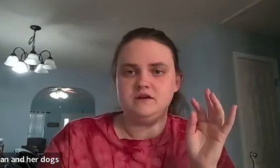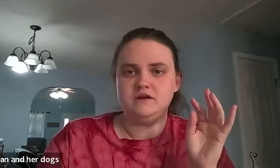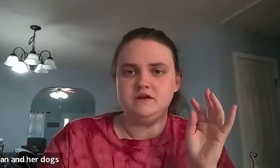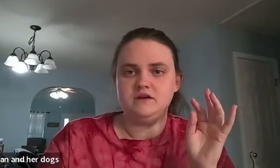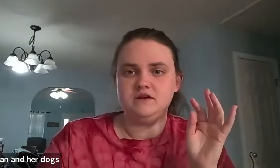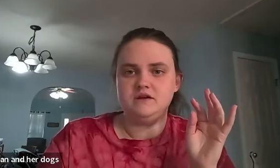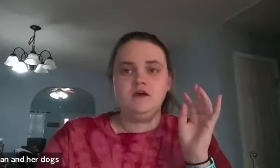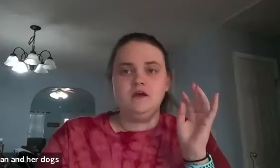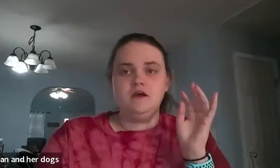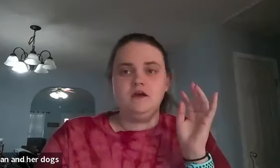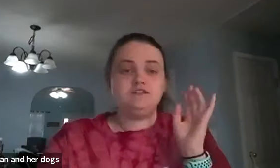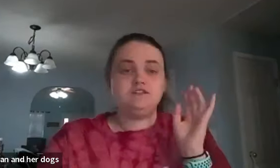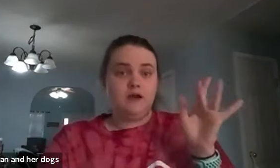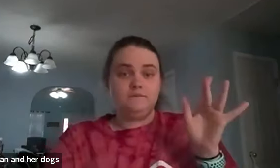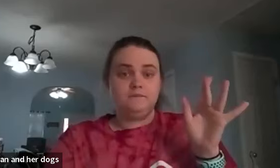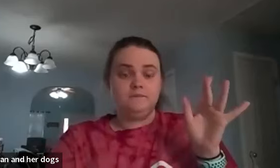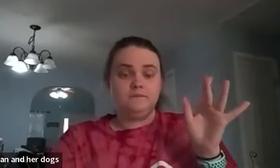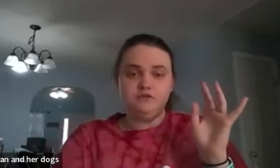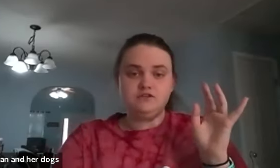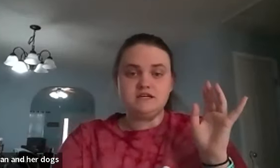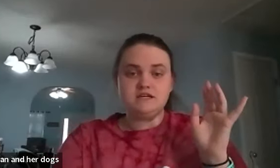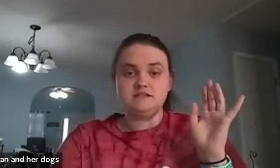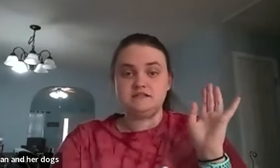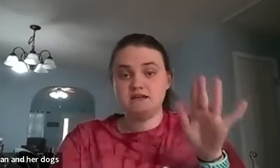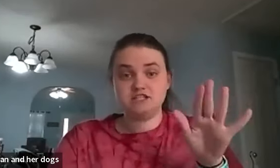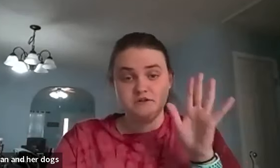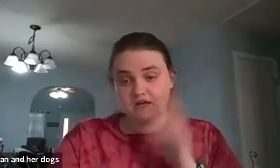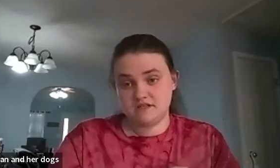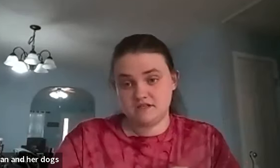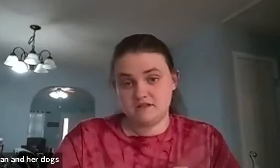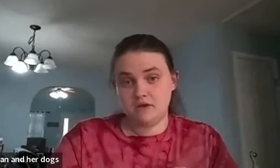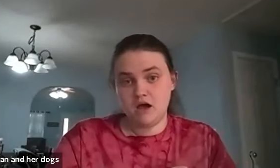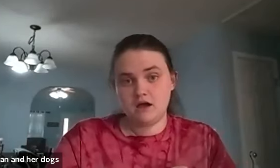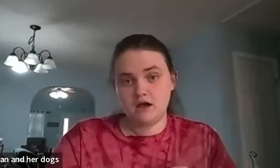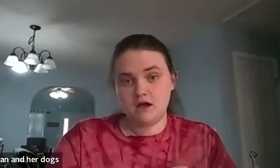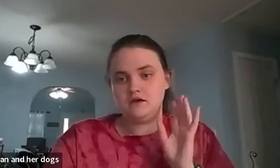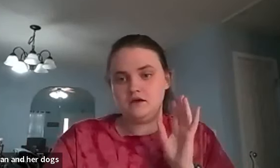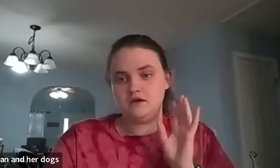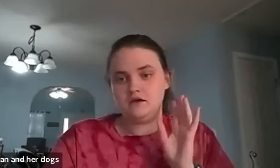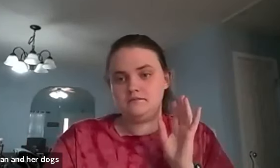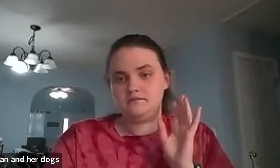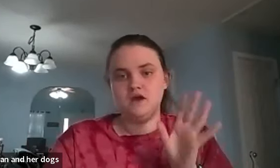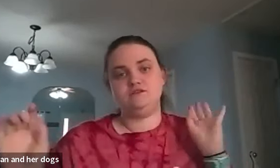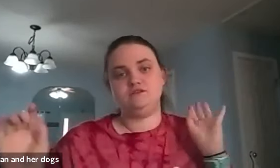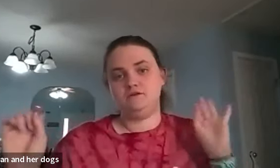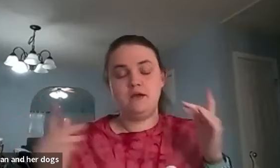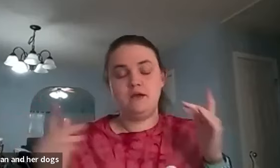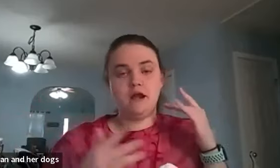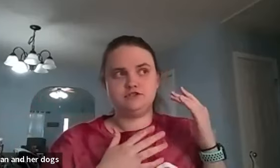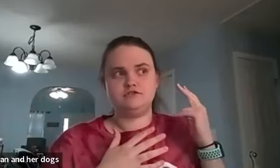there. So yeah, you guys can just put the numbers in the box. If not, that's okay. And